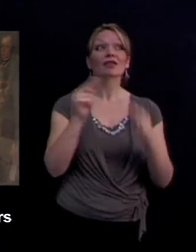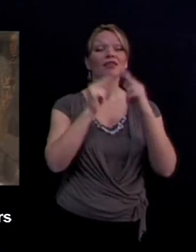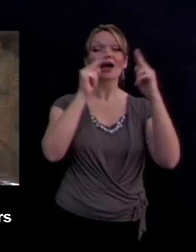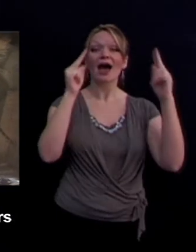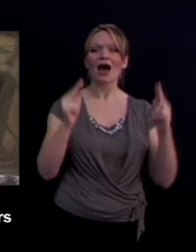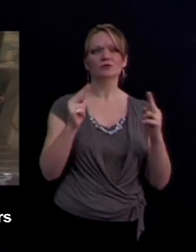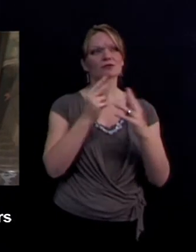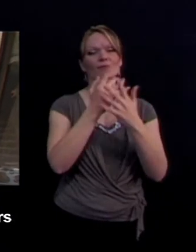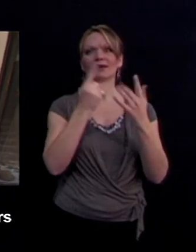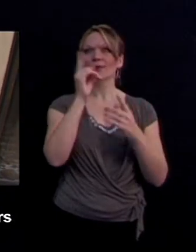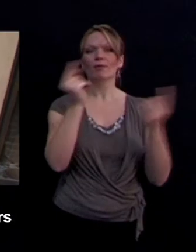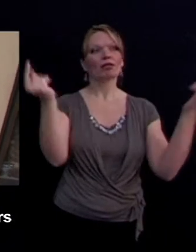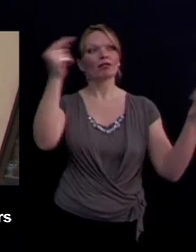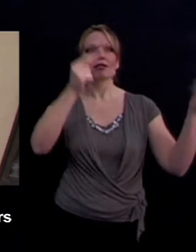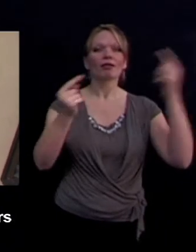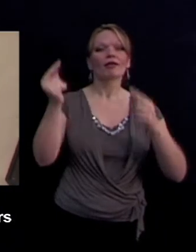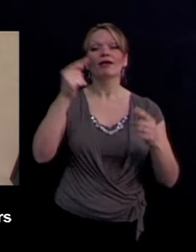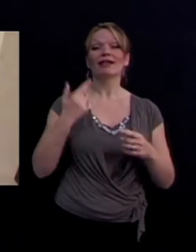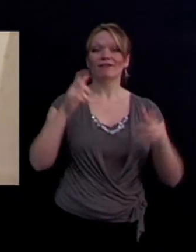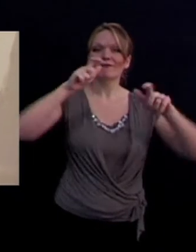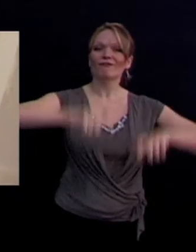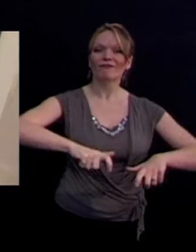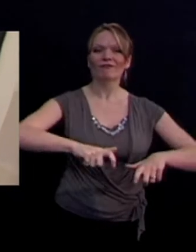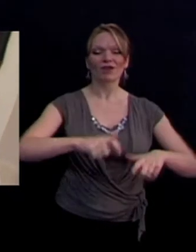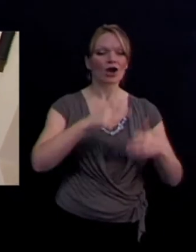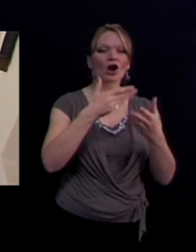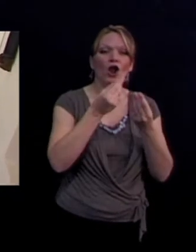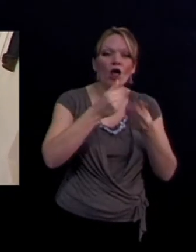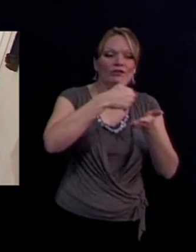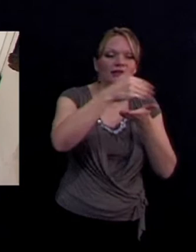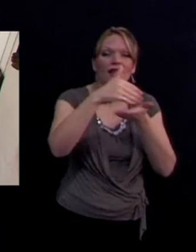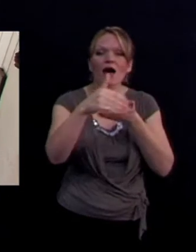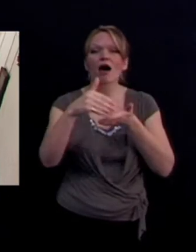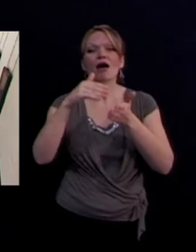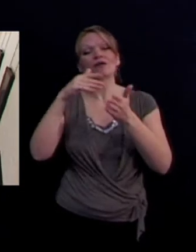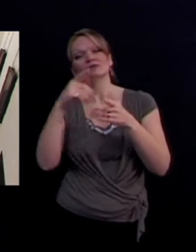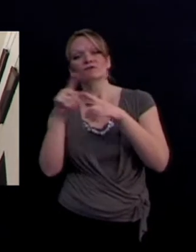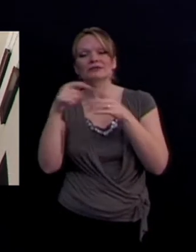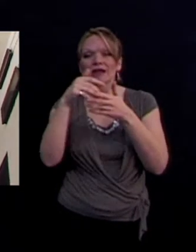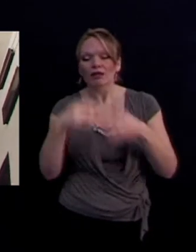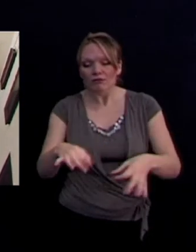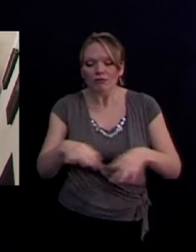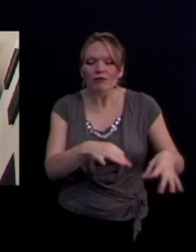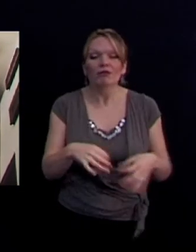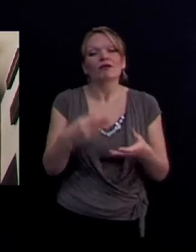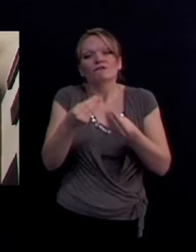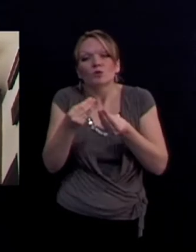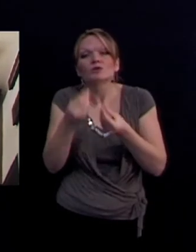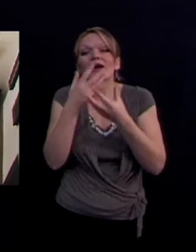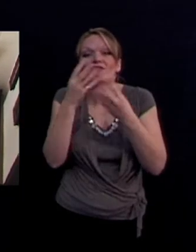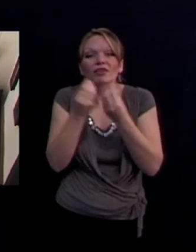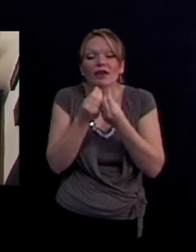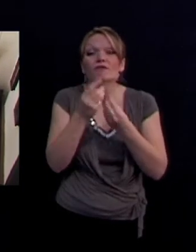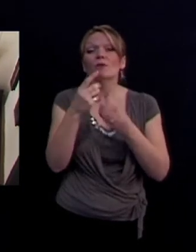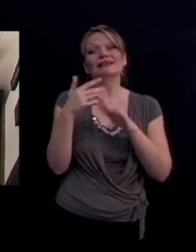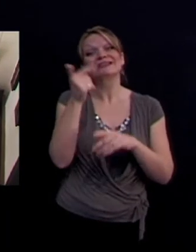home to merchants, mercers or cloth dealers, grocers and hosiers from the 14th through to the 17th century.